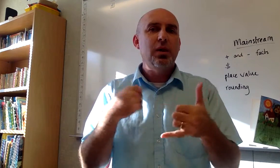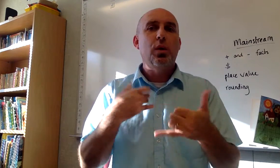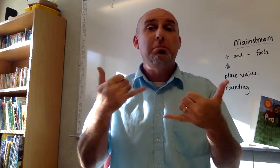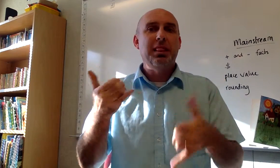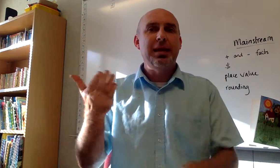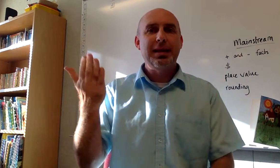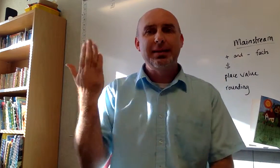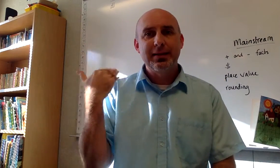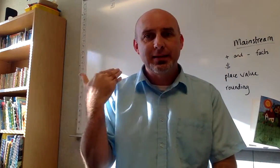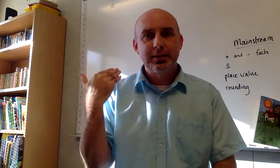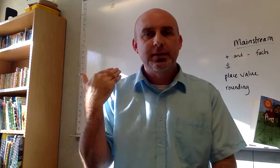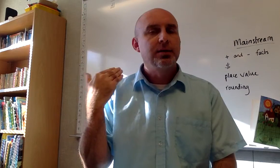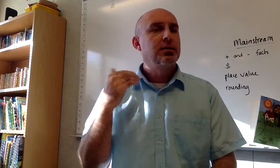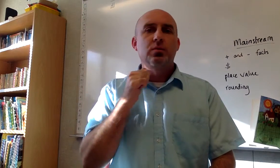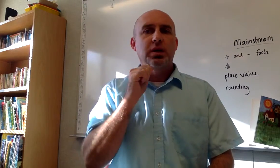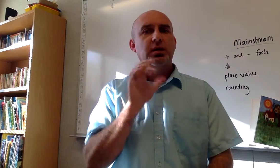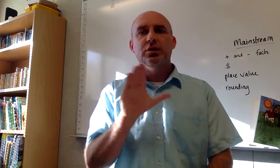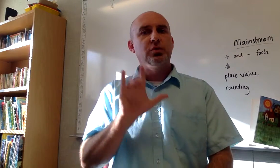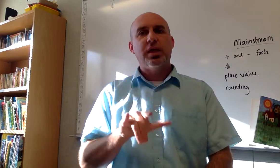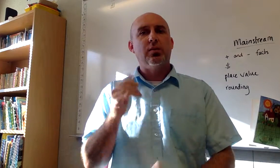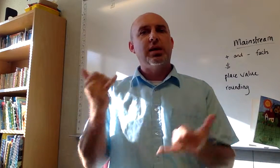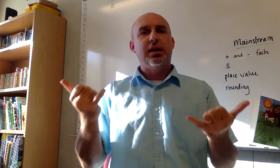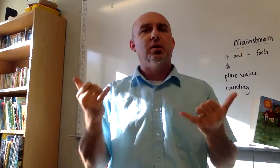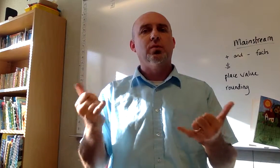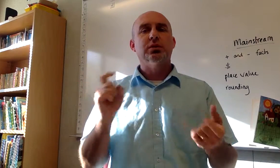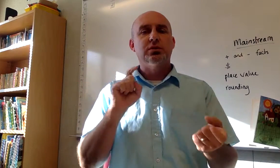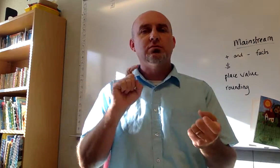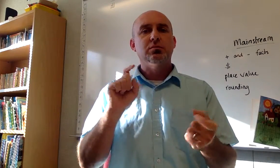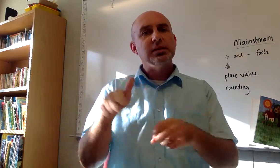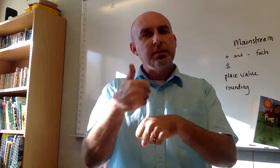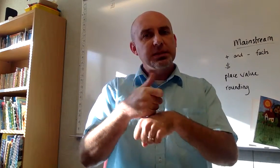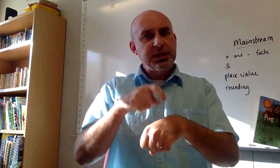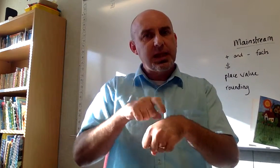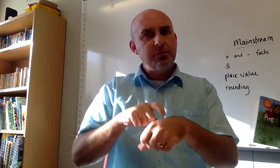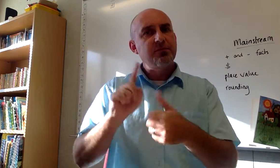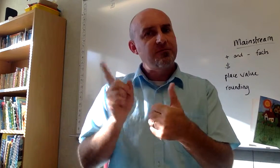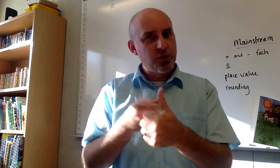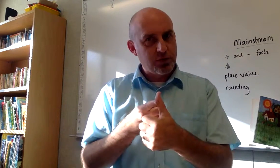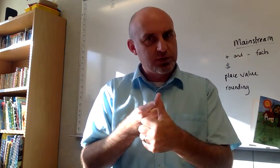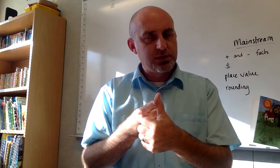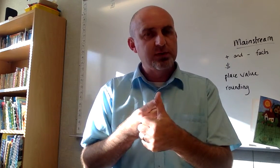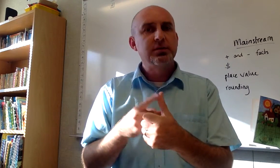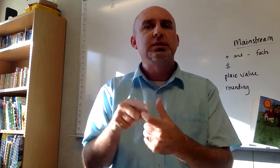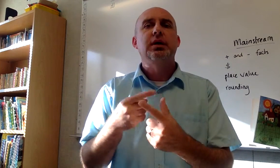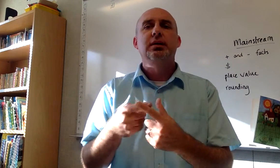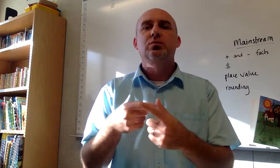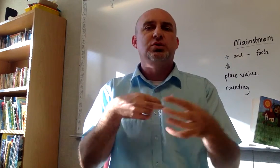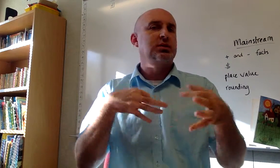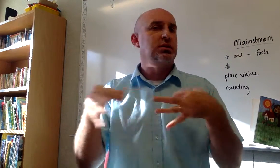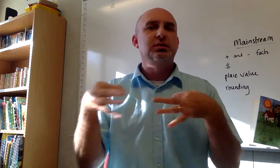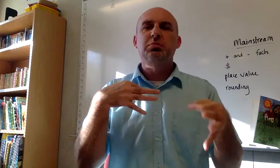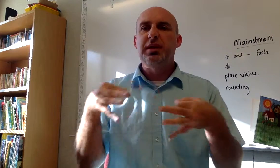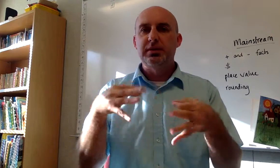or I played. We're not going to do that right now. We're going to set up the time first, and then we're just going to explain the